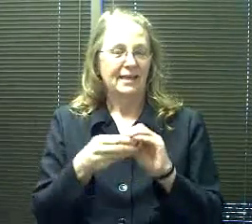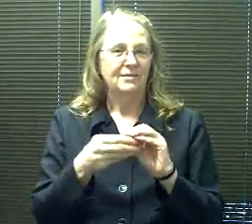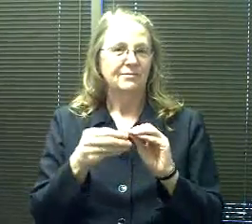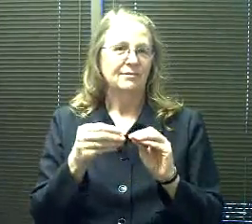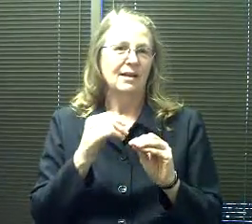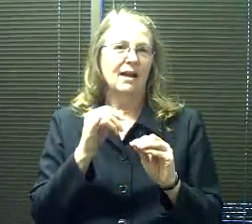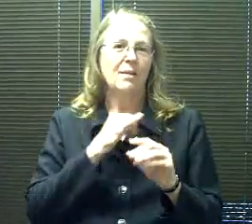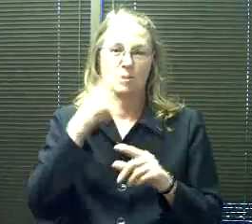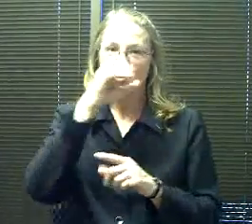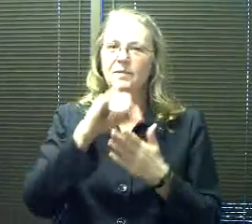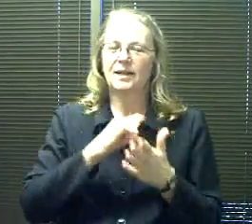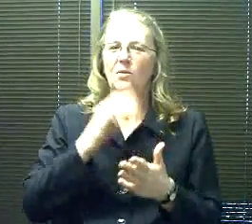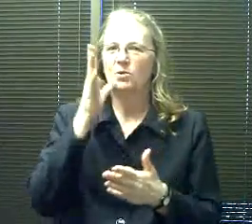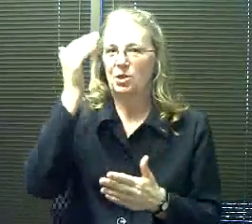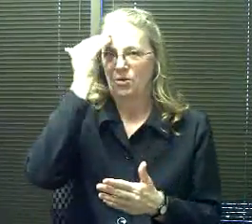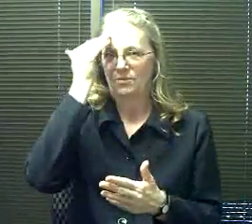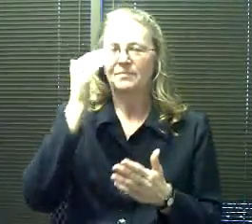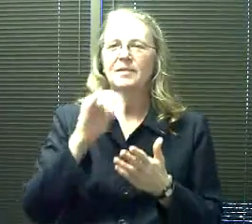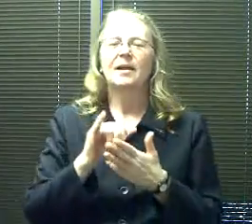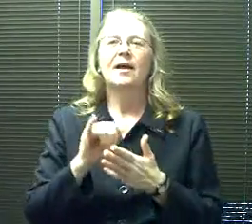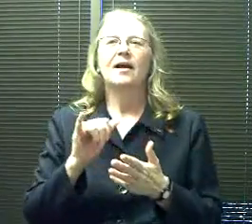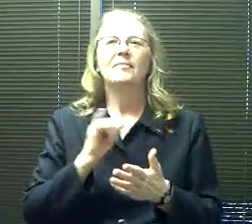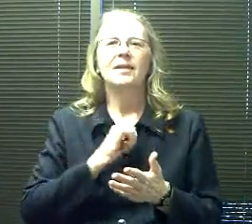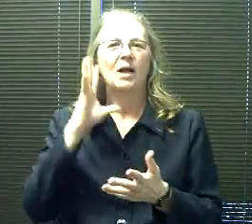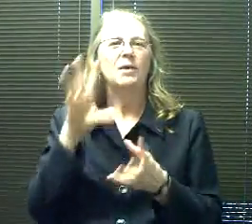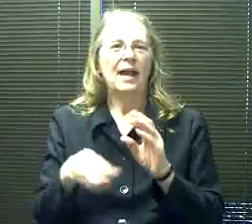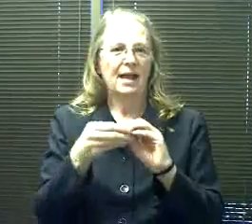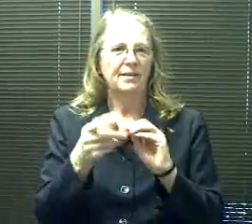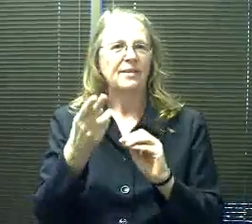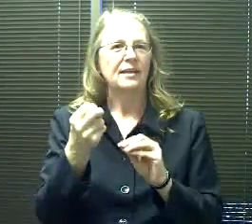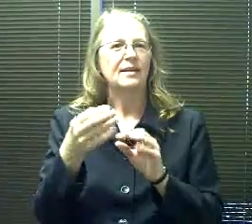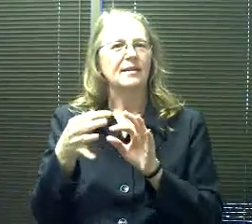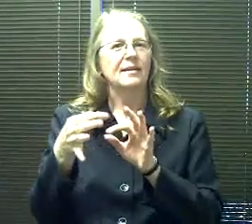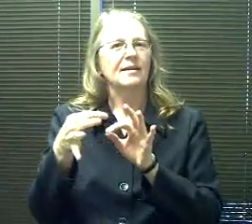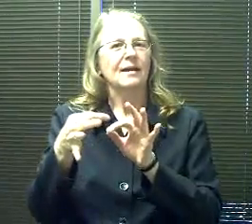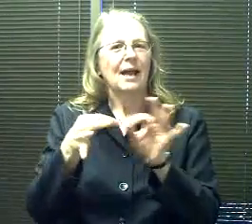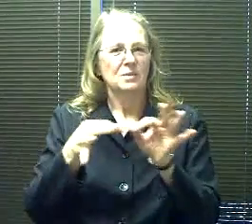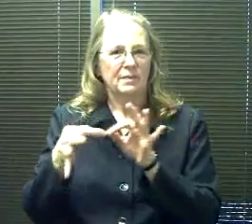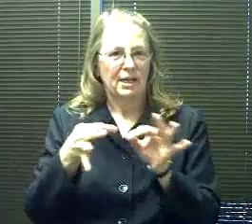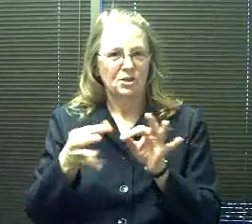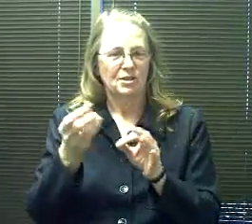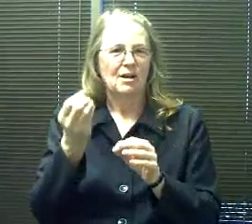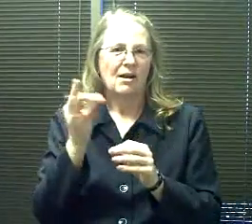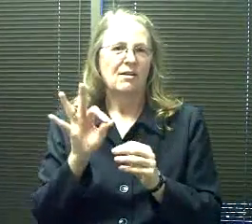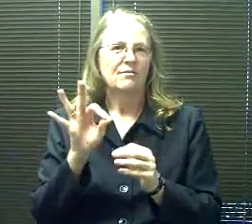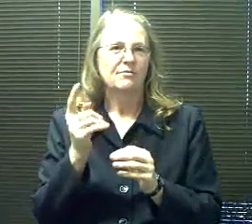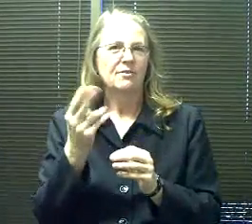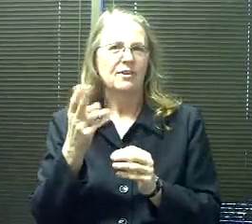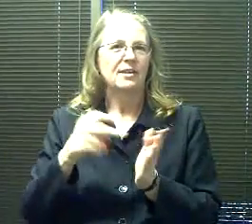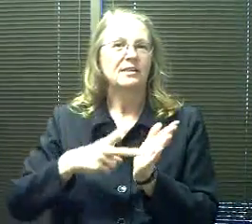add, I'm assuming that I would know, that I would add the explanation of the